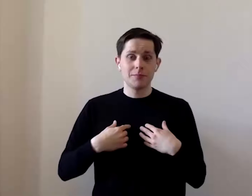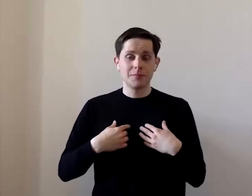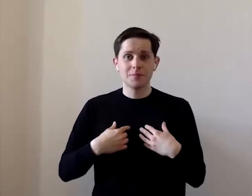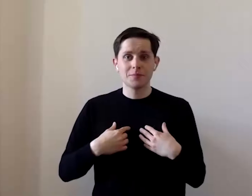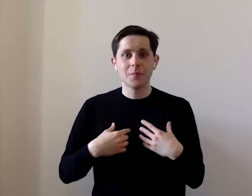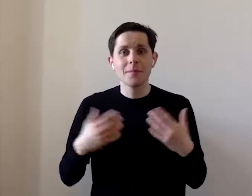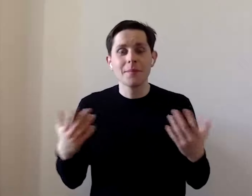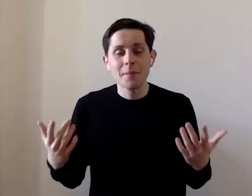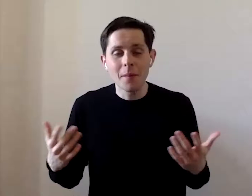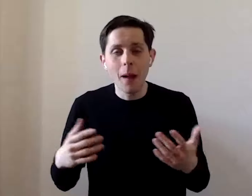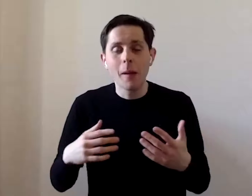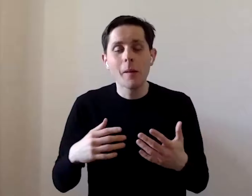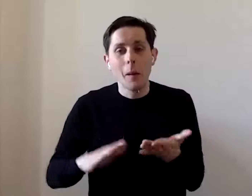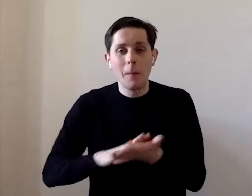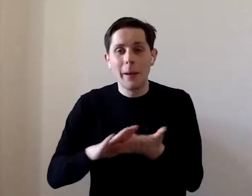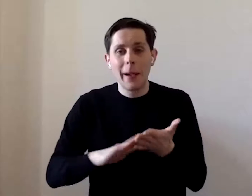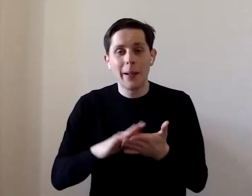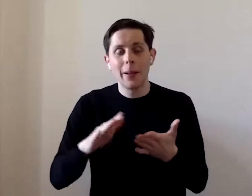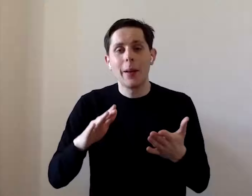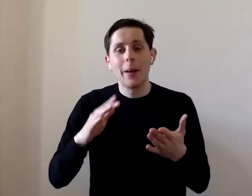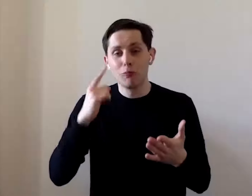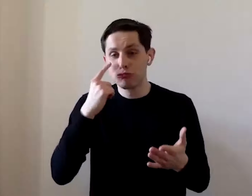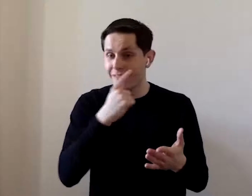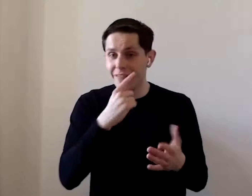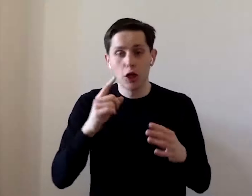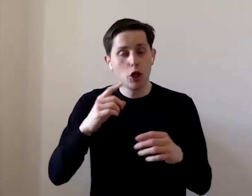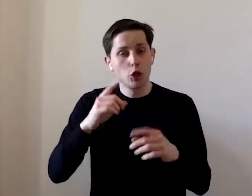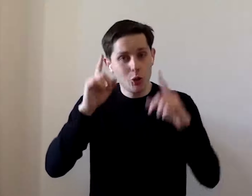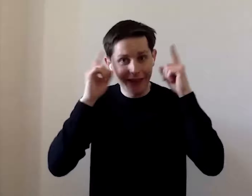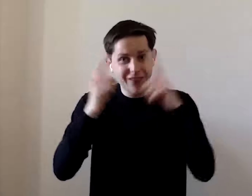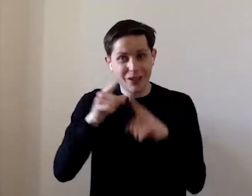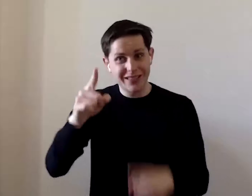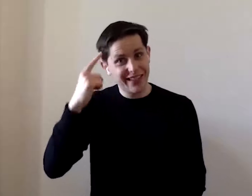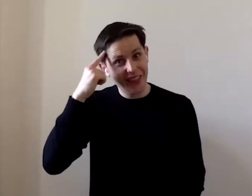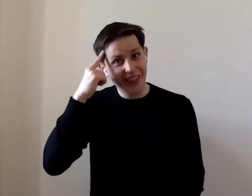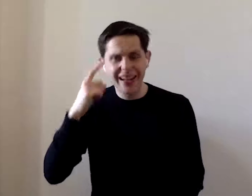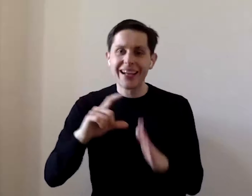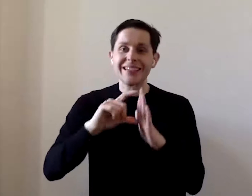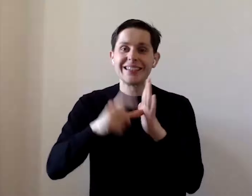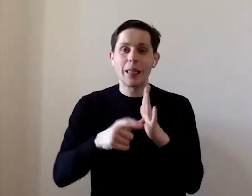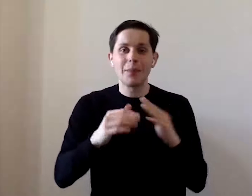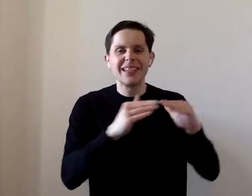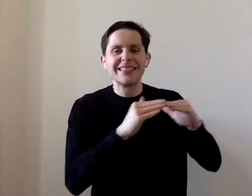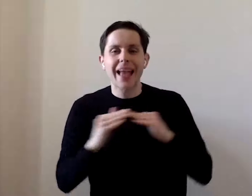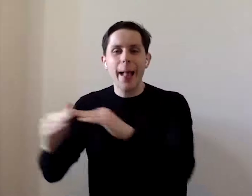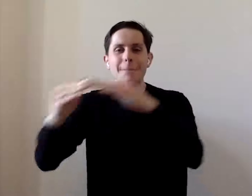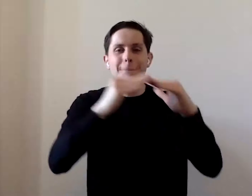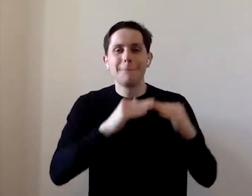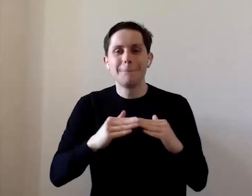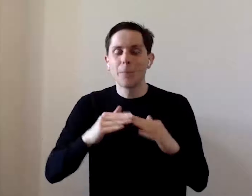comfortably. But I think this really highlights the fact that universities cannot homogenize disability into